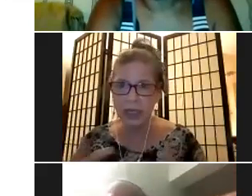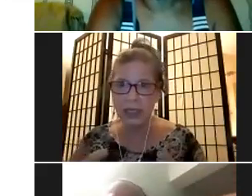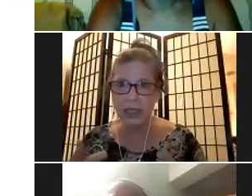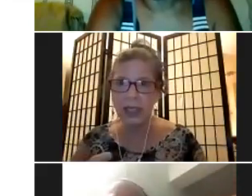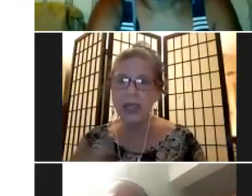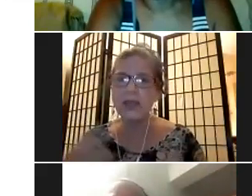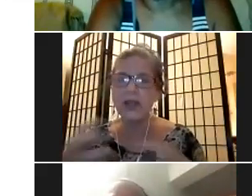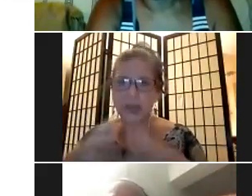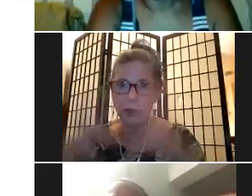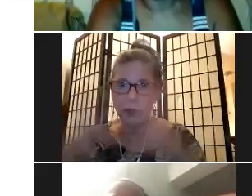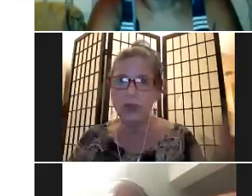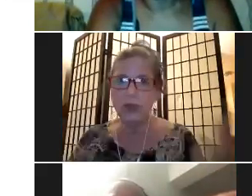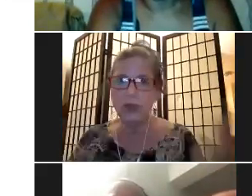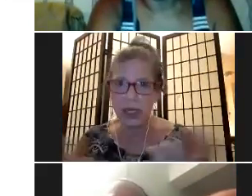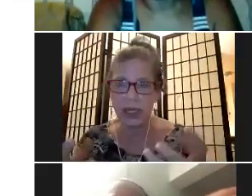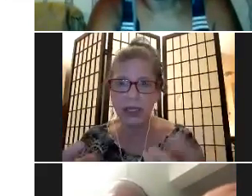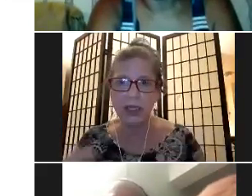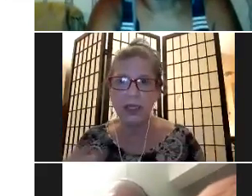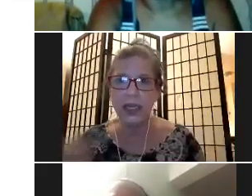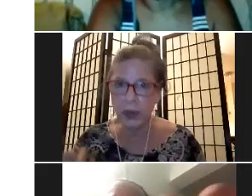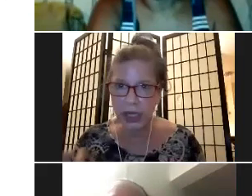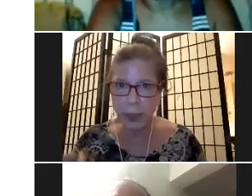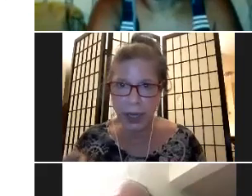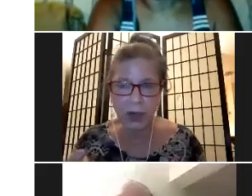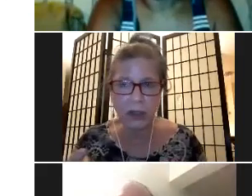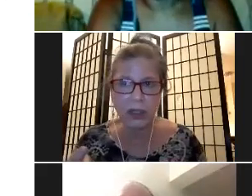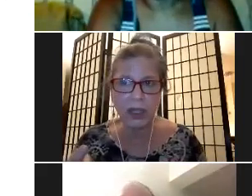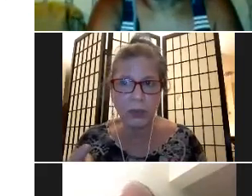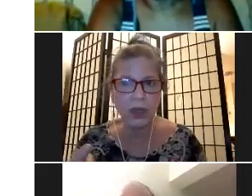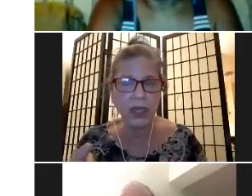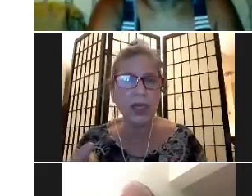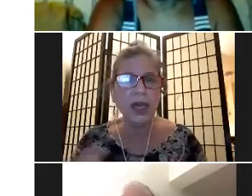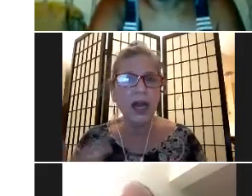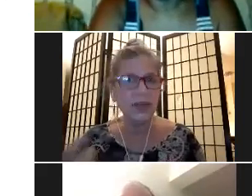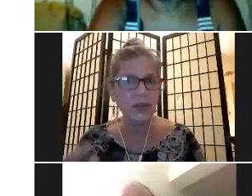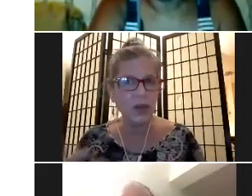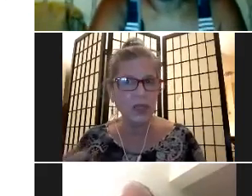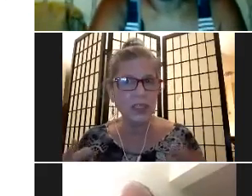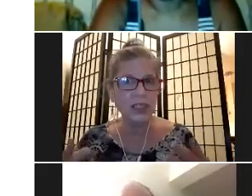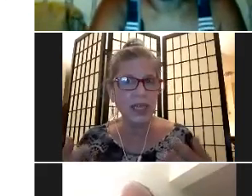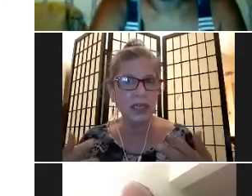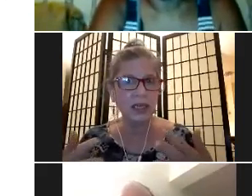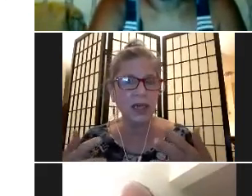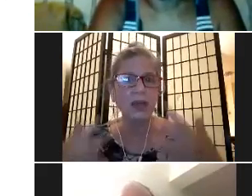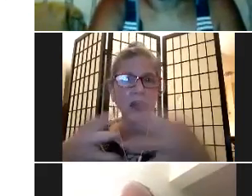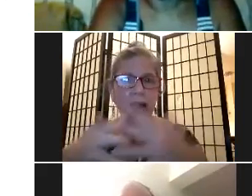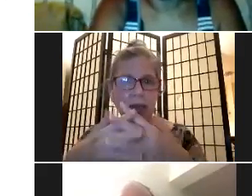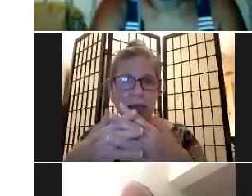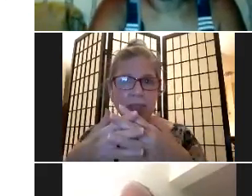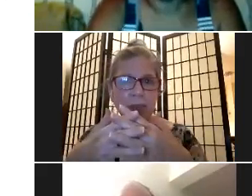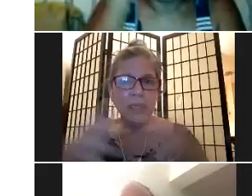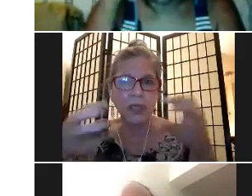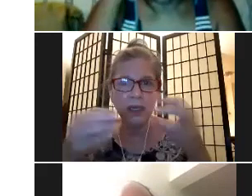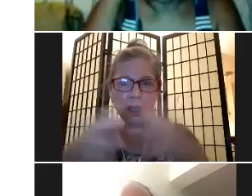dialect. in the community, the hearing impaired community, I've noticed that a lot